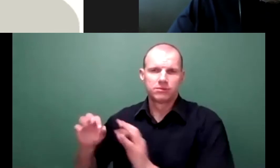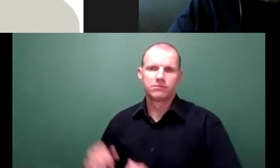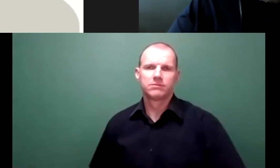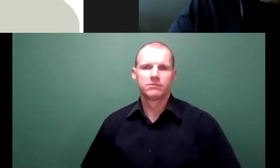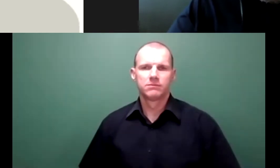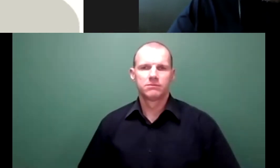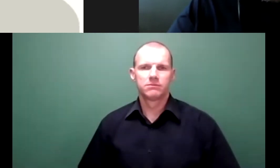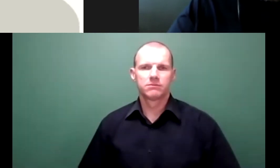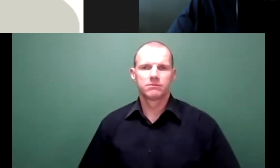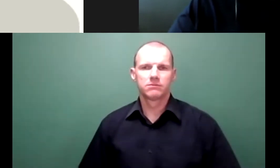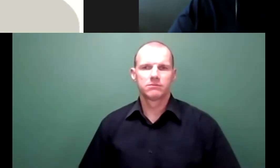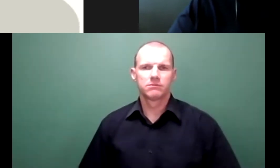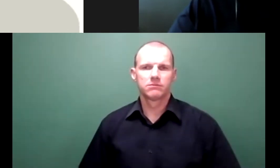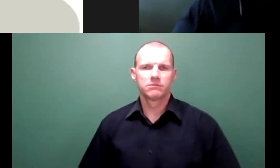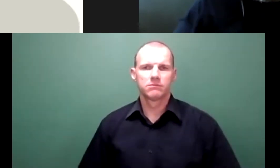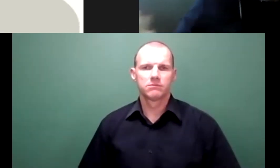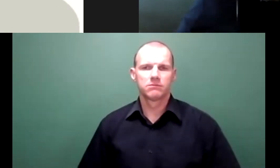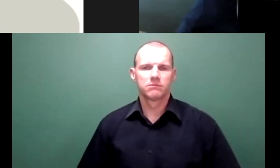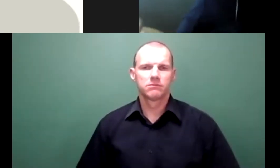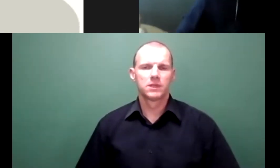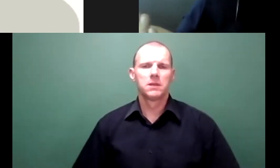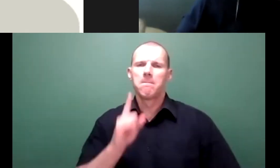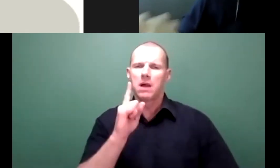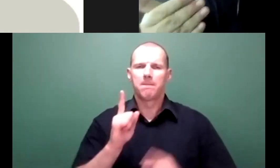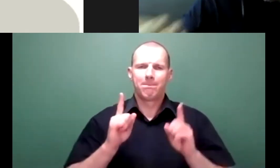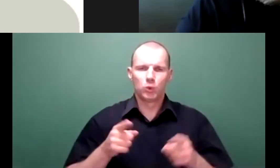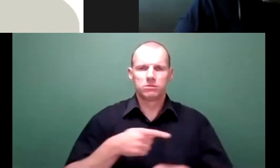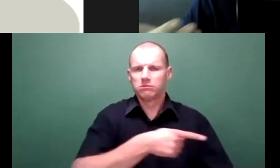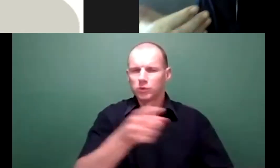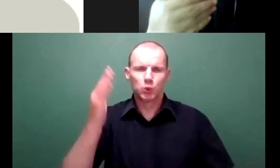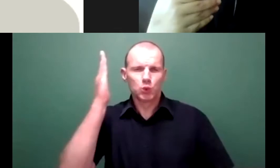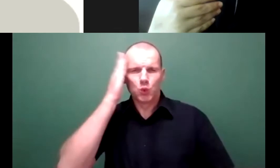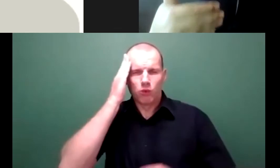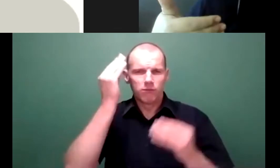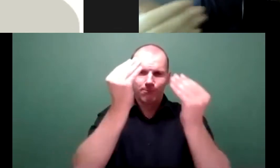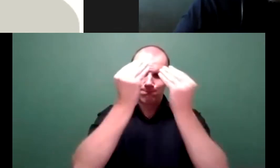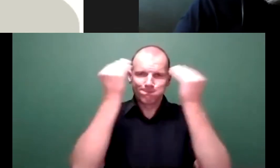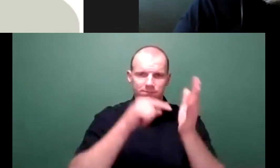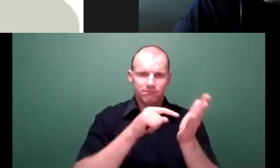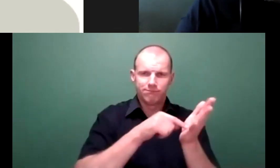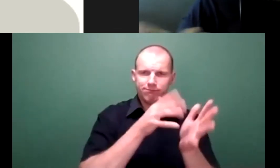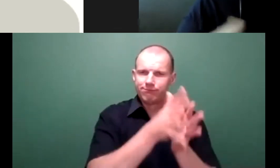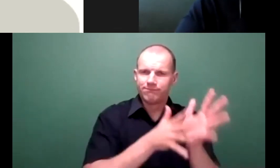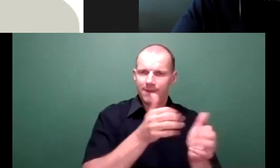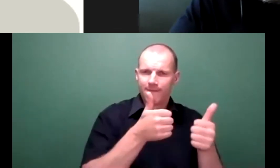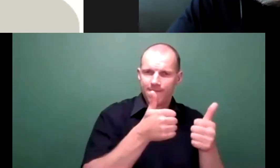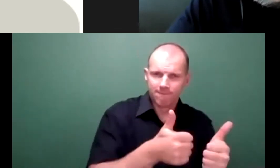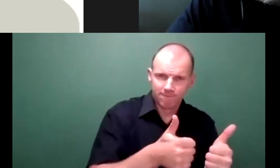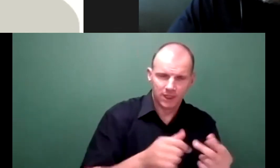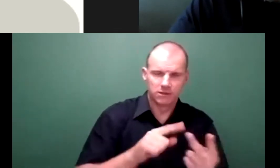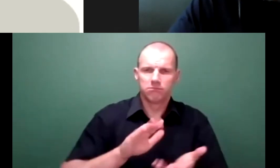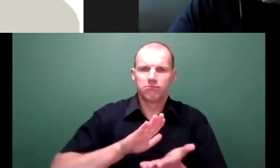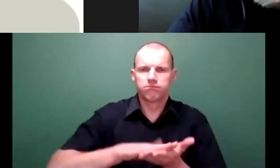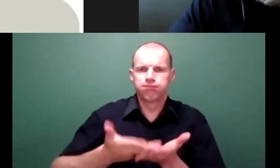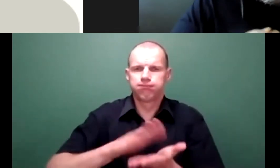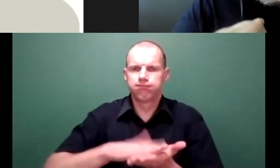then when we will then, Heidi will then explain more when when you can submit your applications,